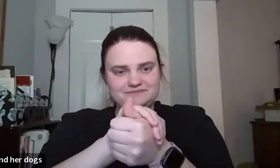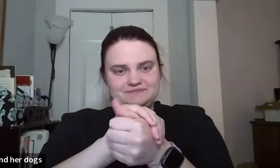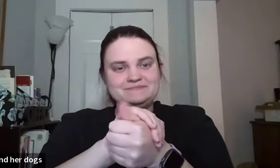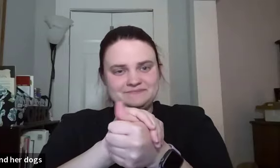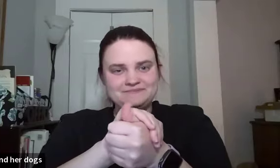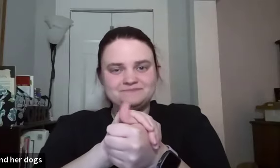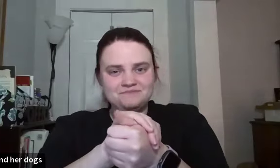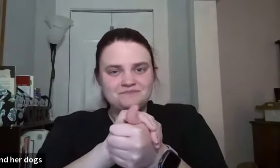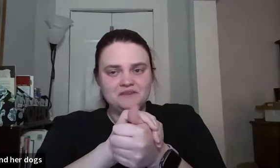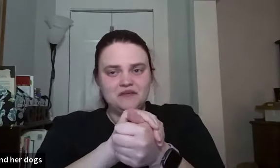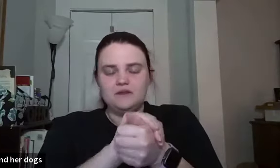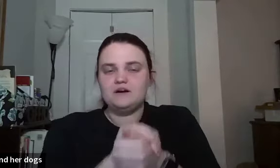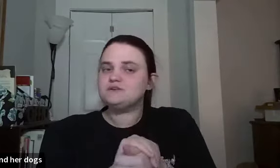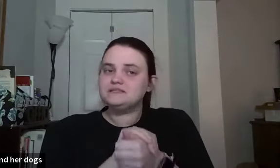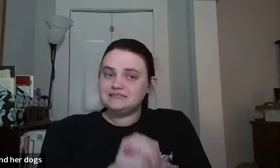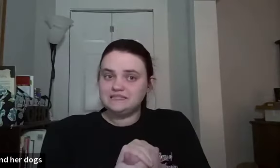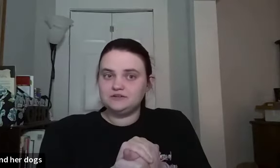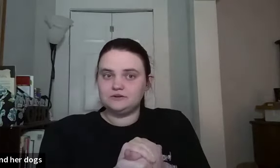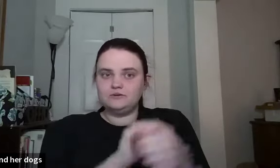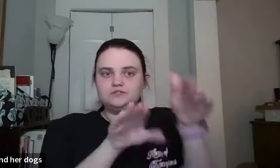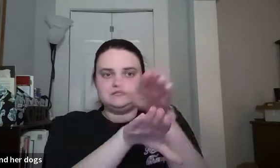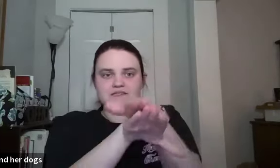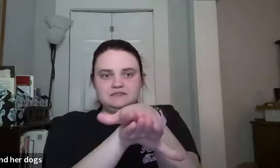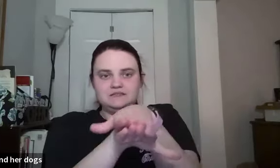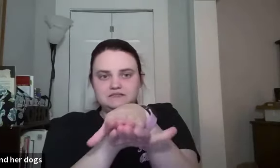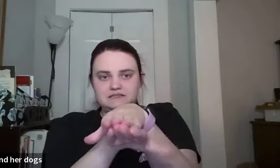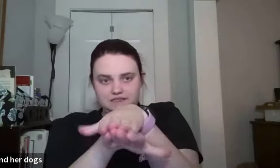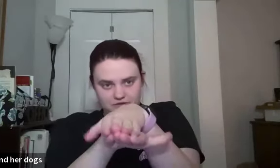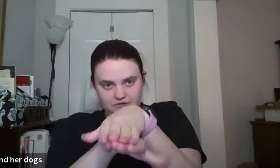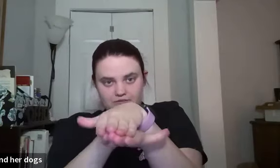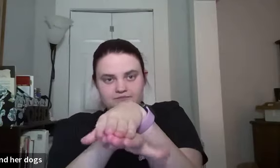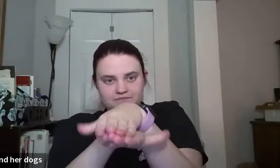And then we also had sea turtle, which was sea turtle.